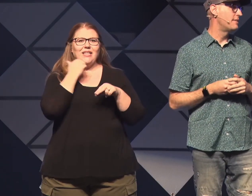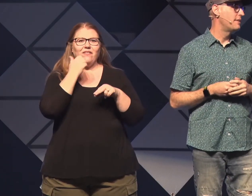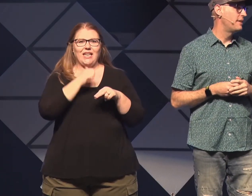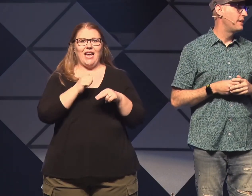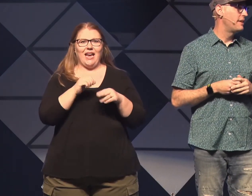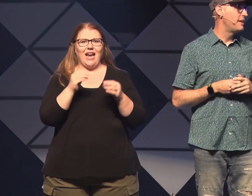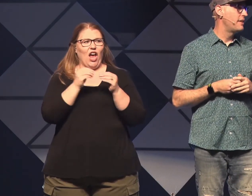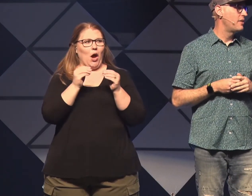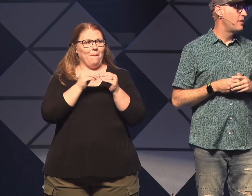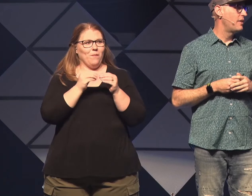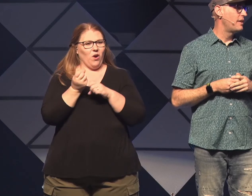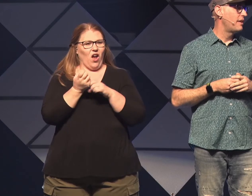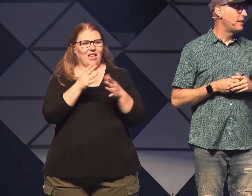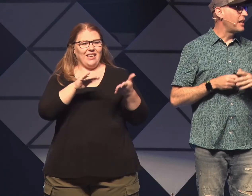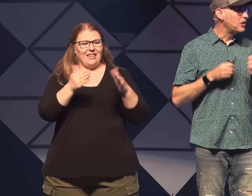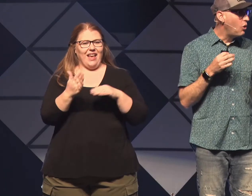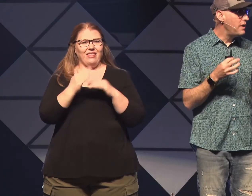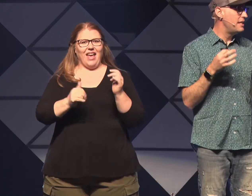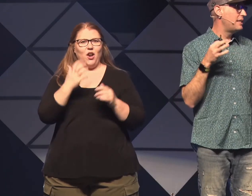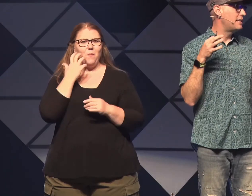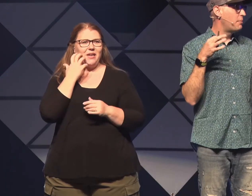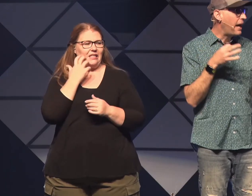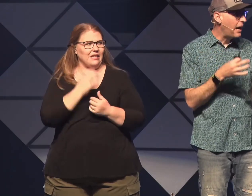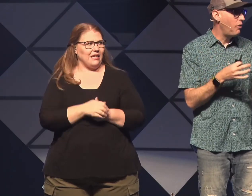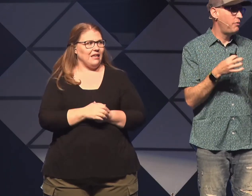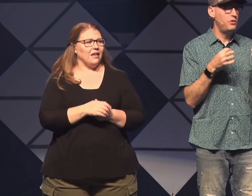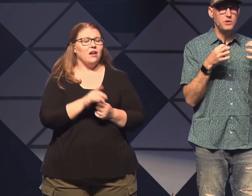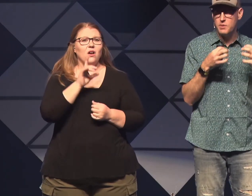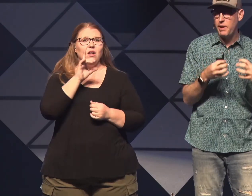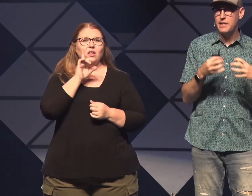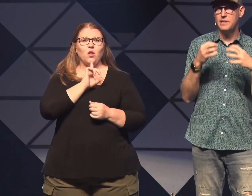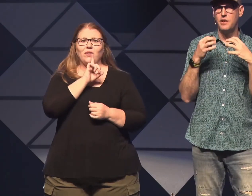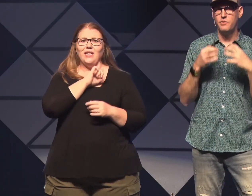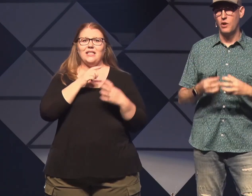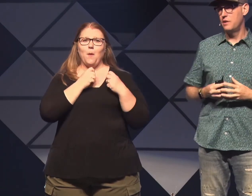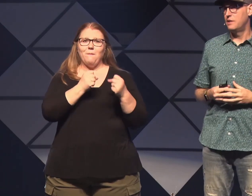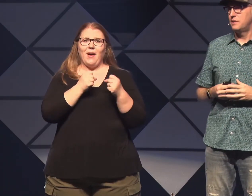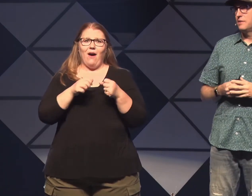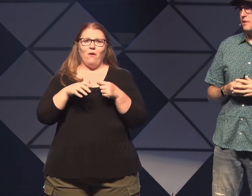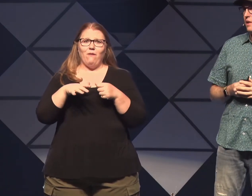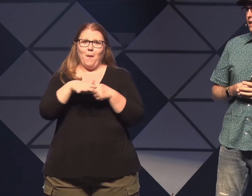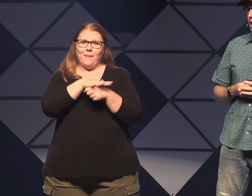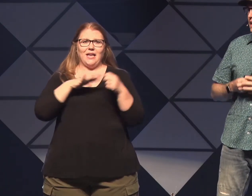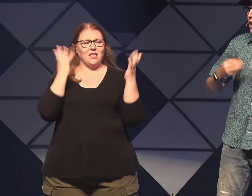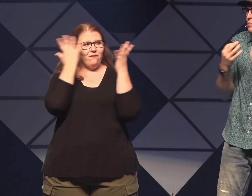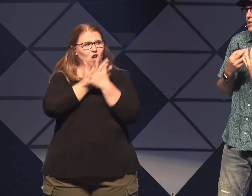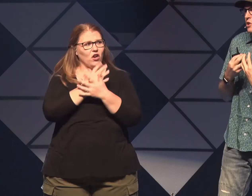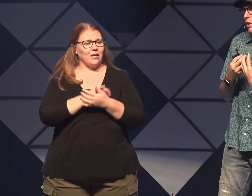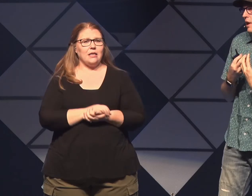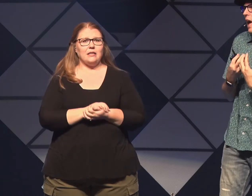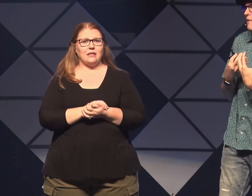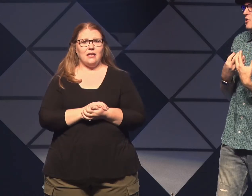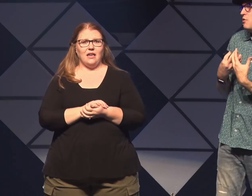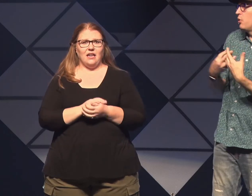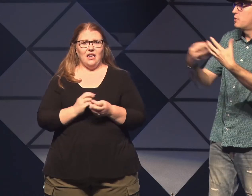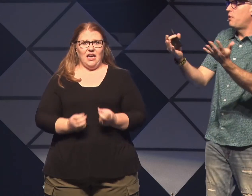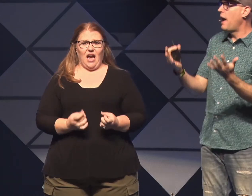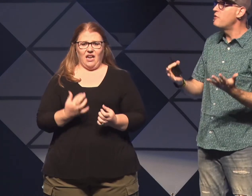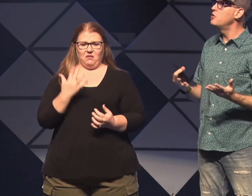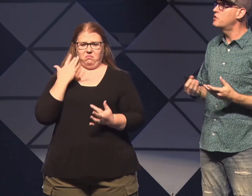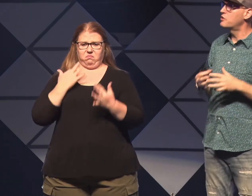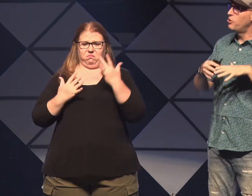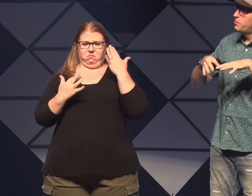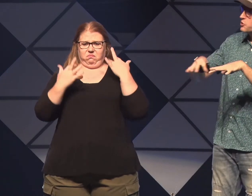obesity. Like loneliness is a powerful space of darkness. And it comes into our lives through